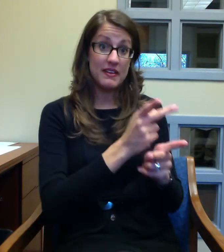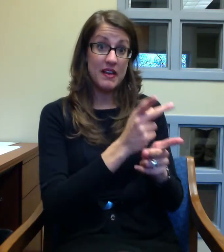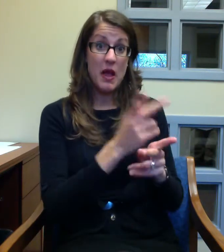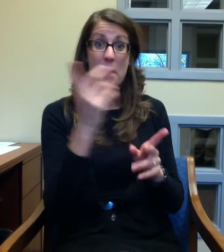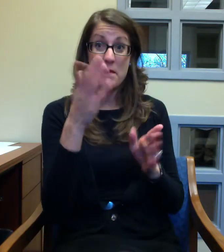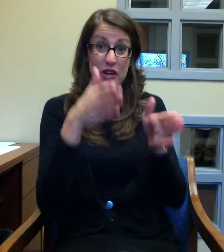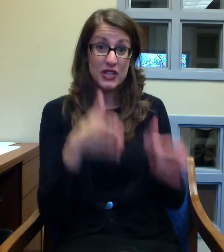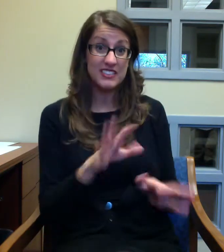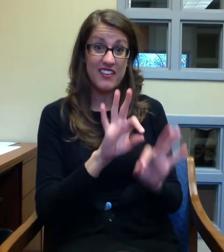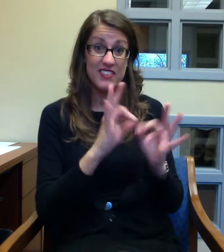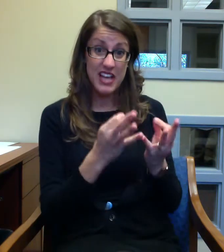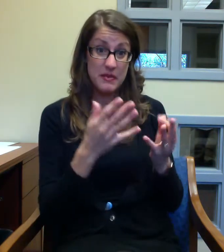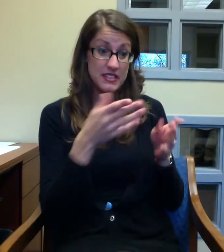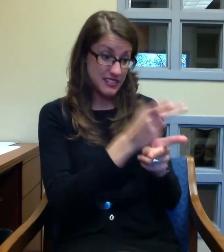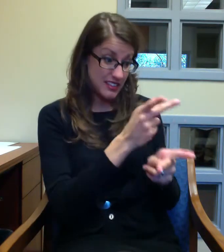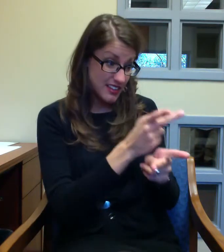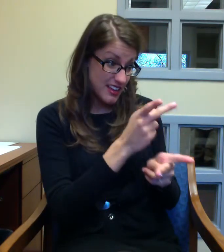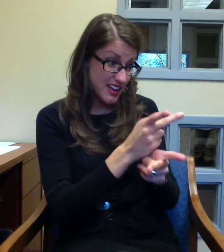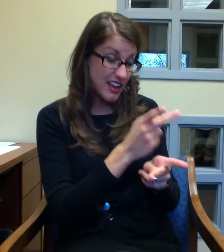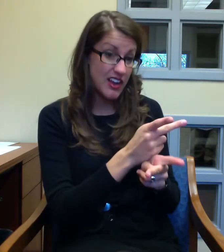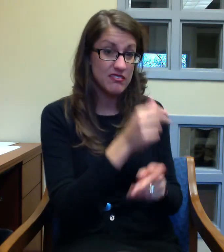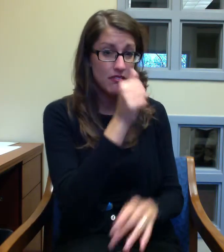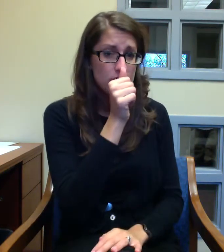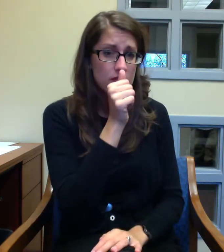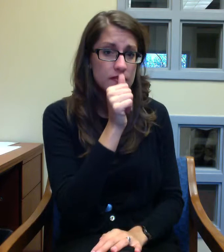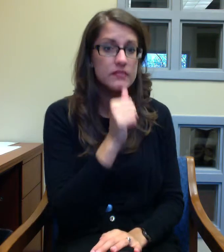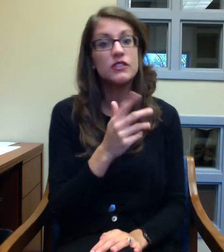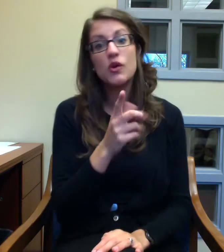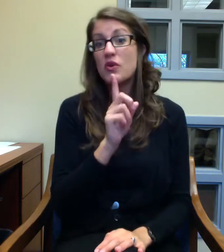So I guess my practice could include almost all of us.